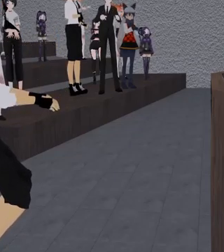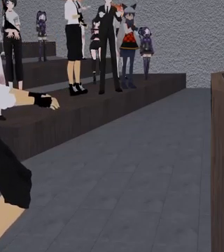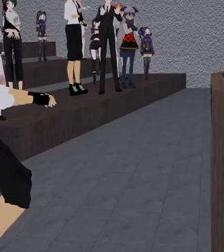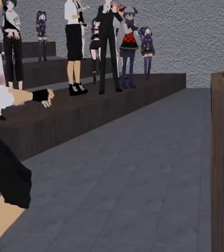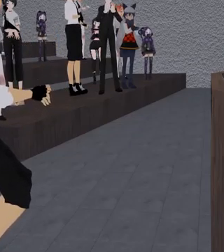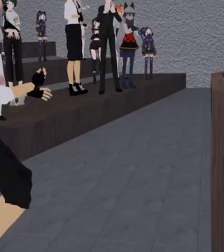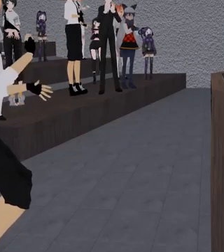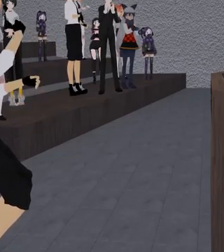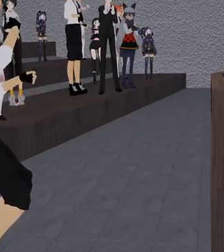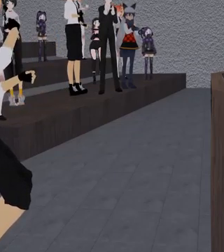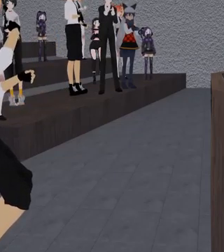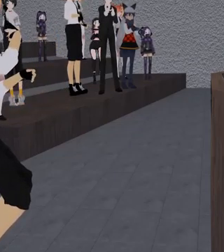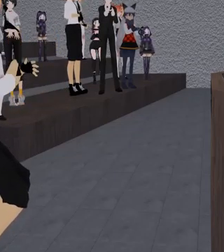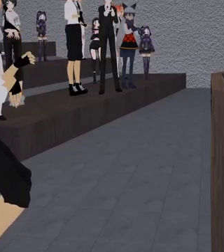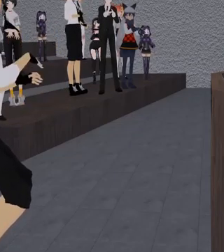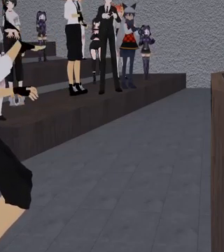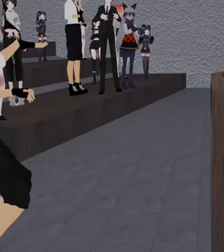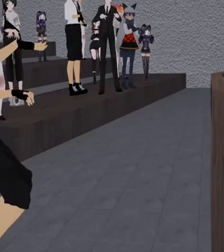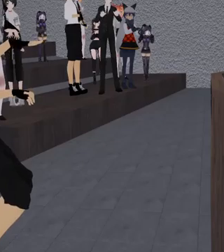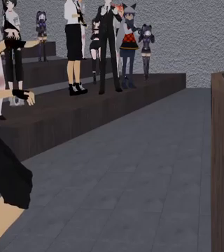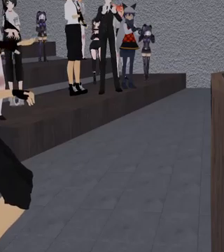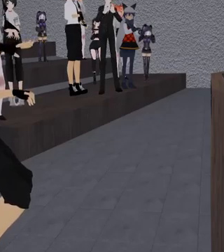Mm-hmm. about the boards.